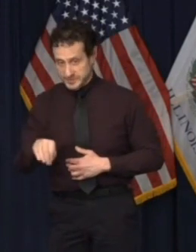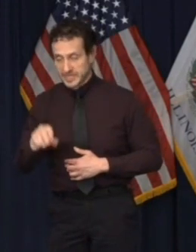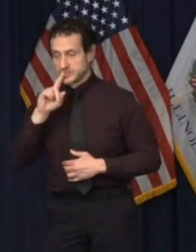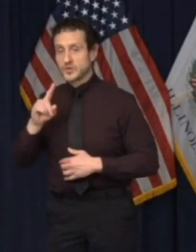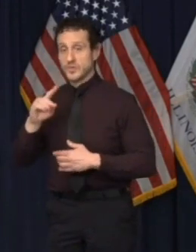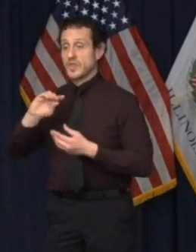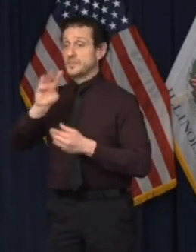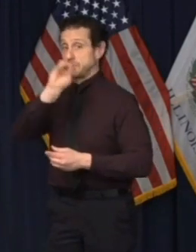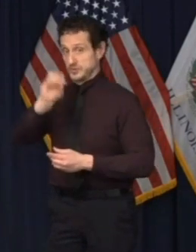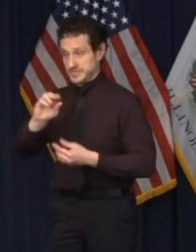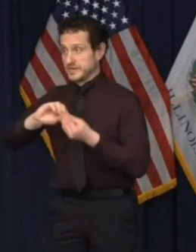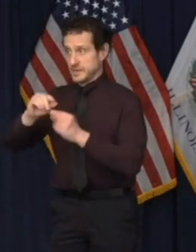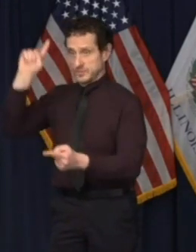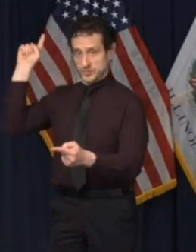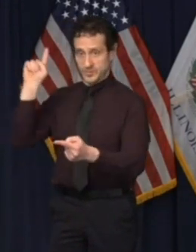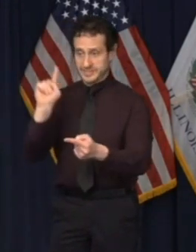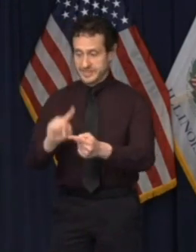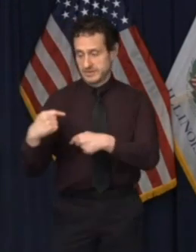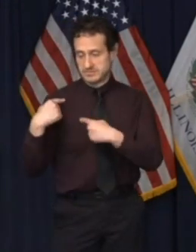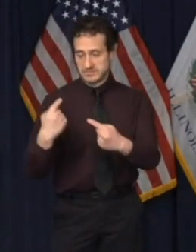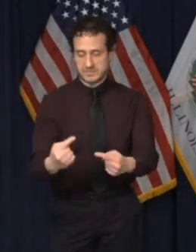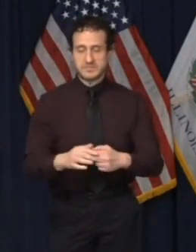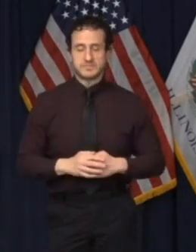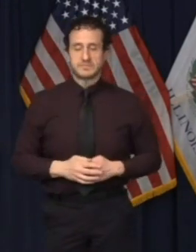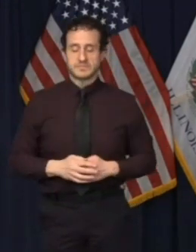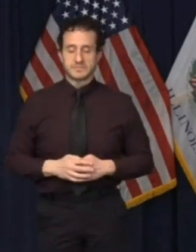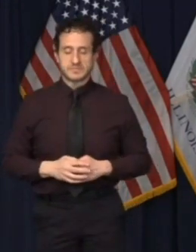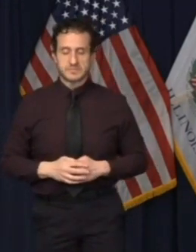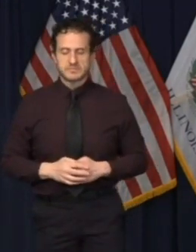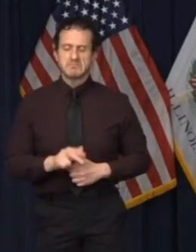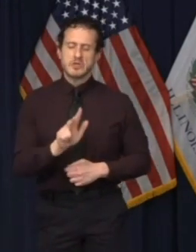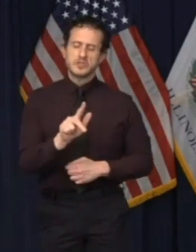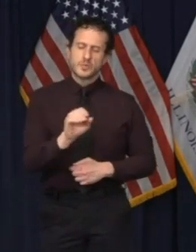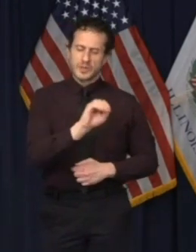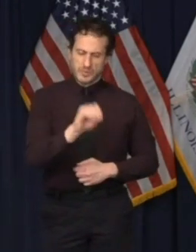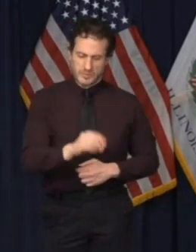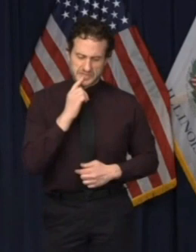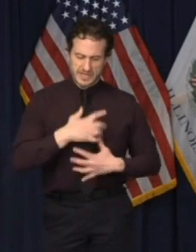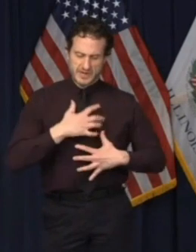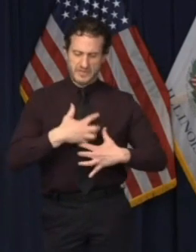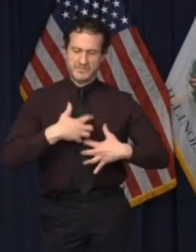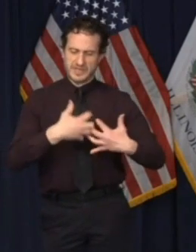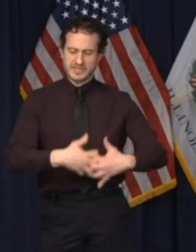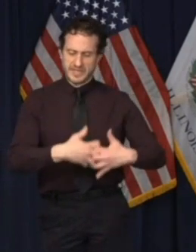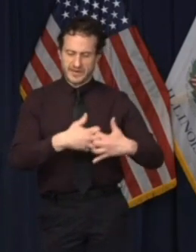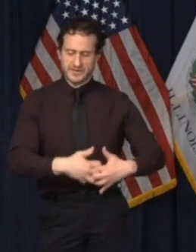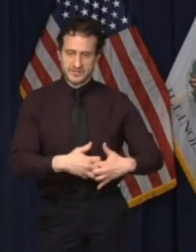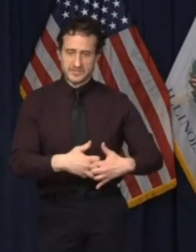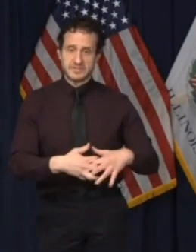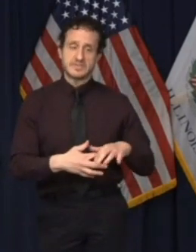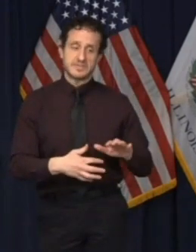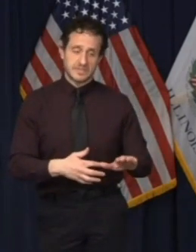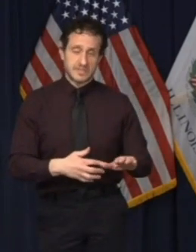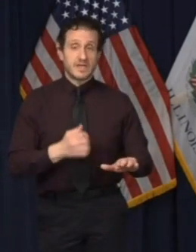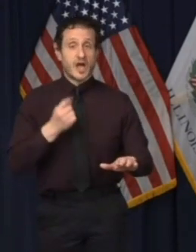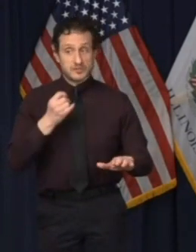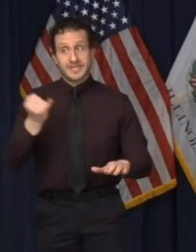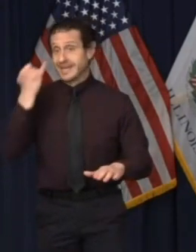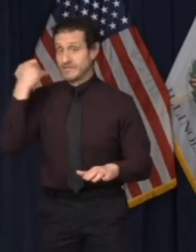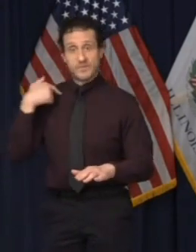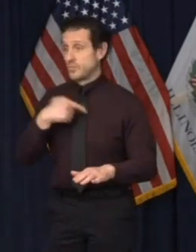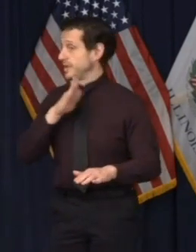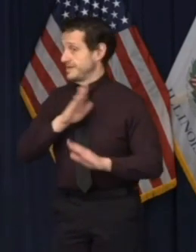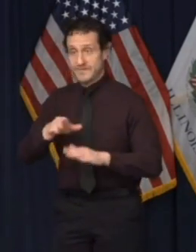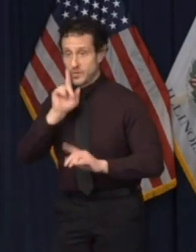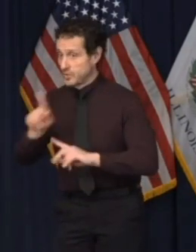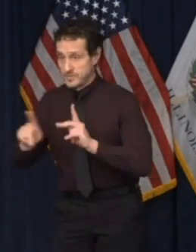that 23% of our total ventilator supply is about 10 percentage points lower than it would have been